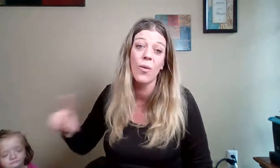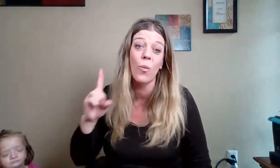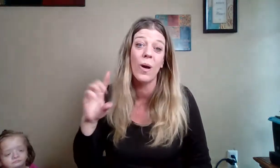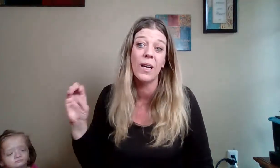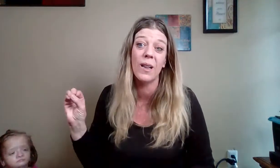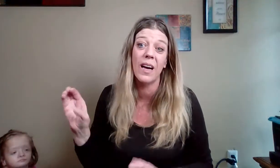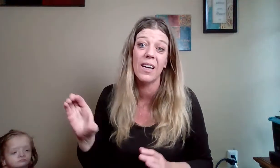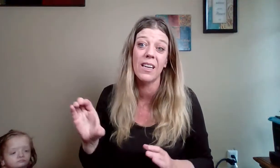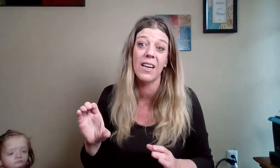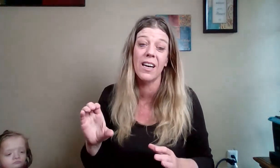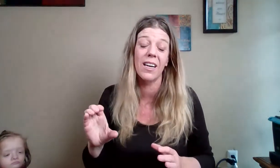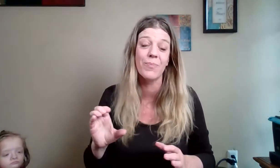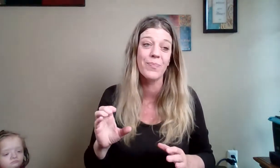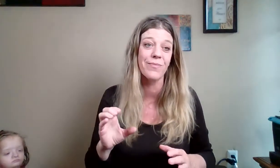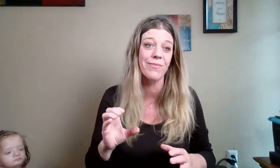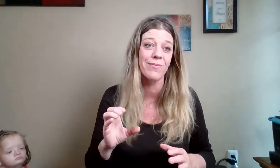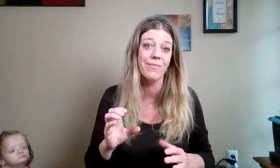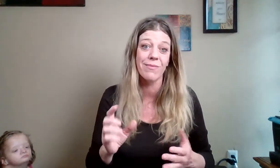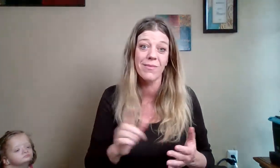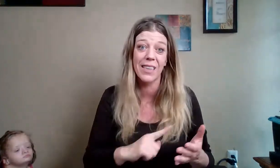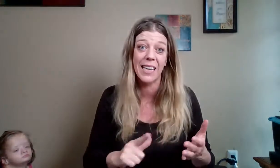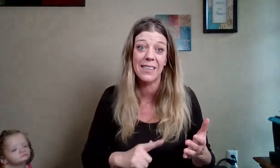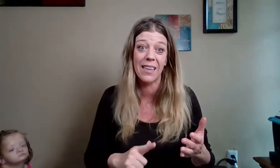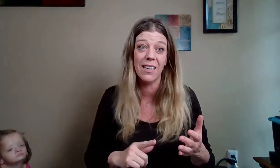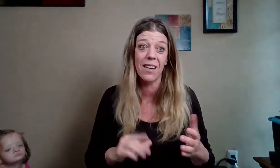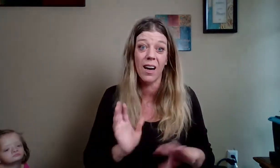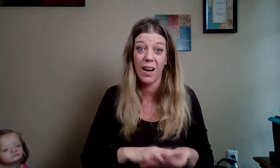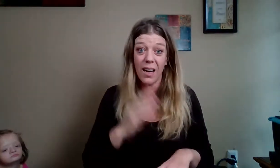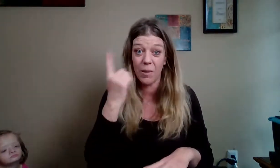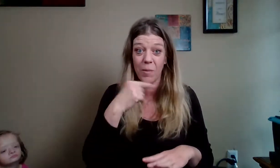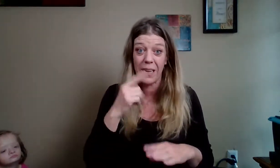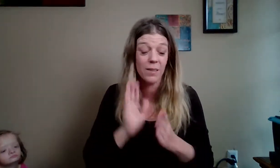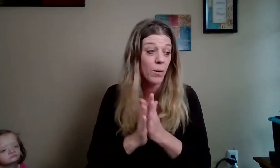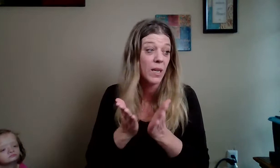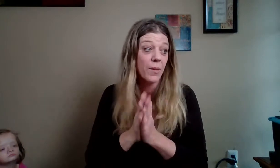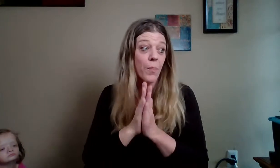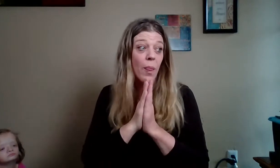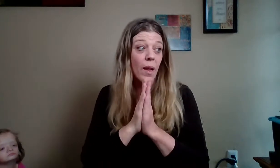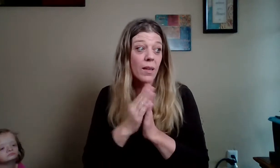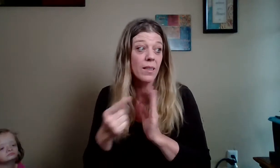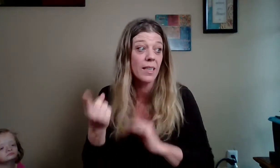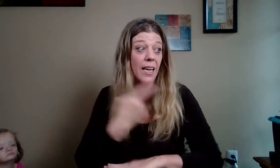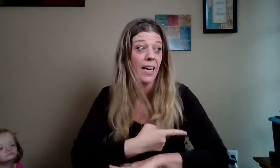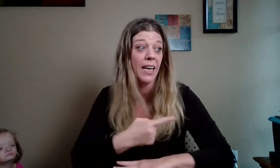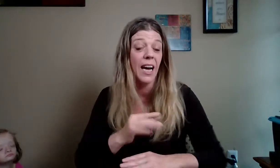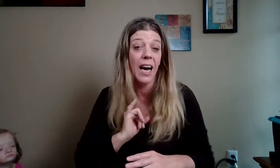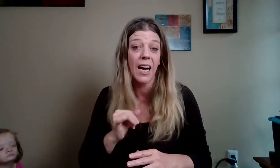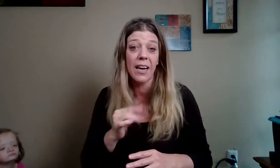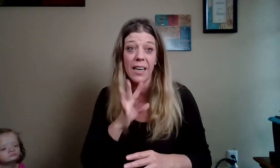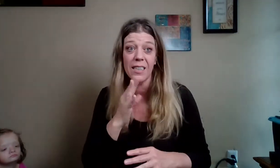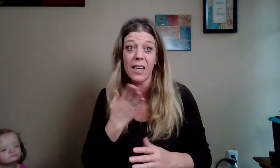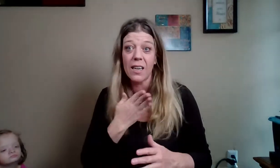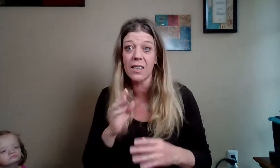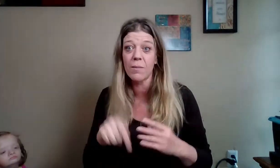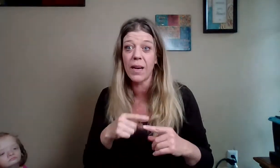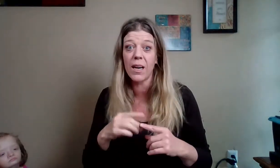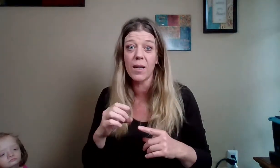1 o'clock lesson on Facebook, Today I talked about